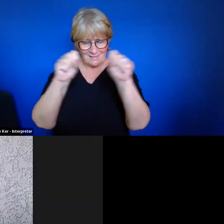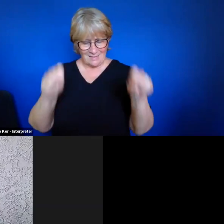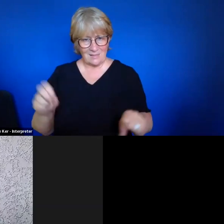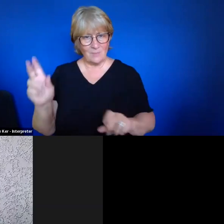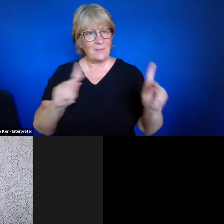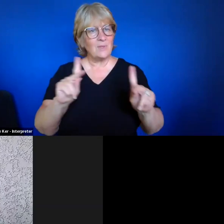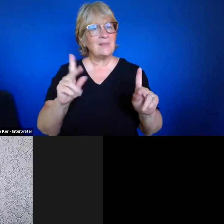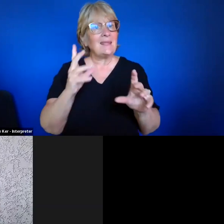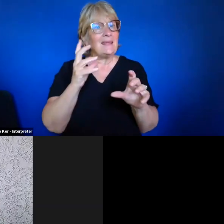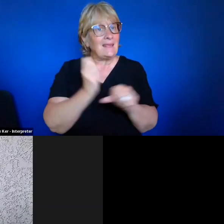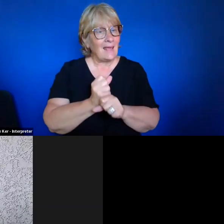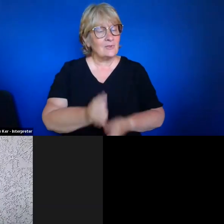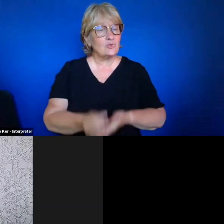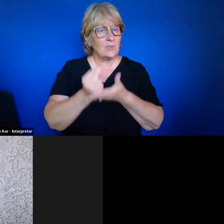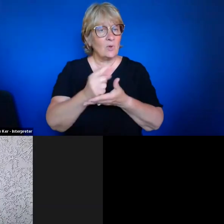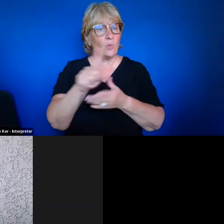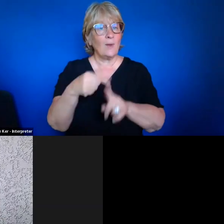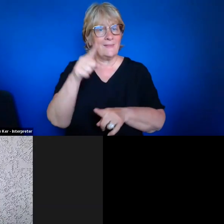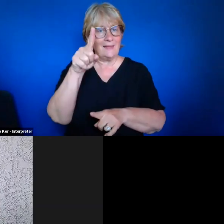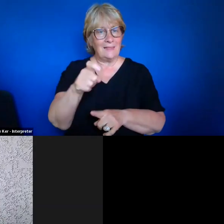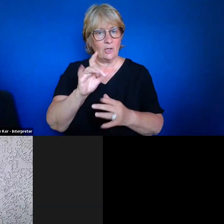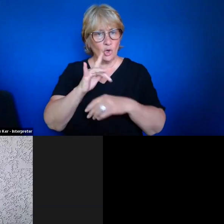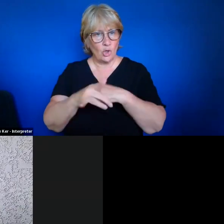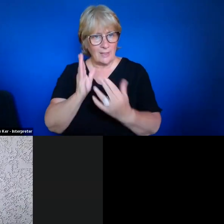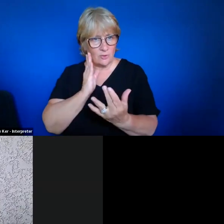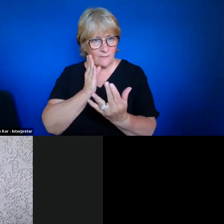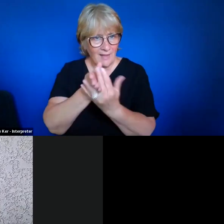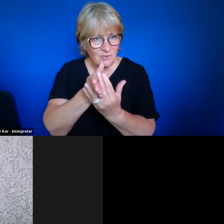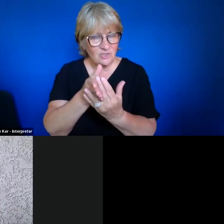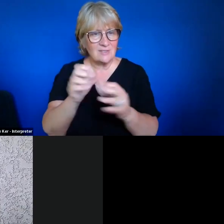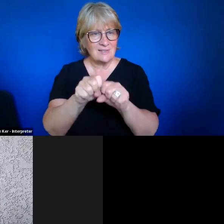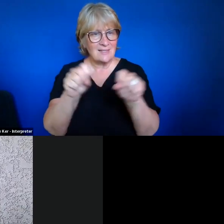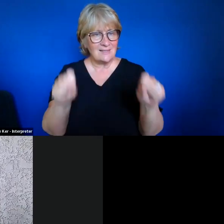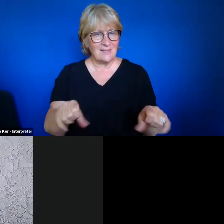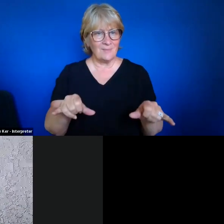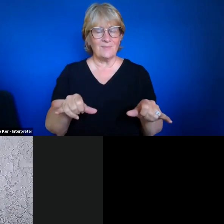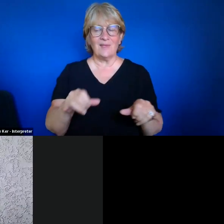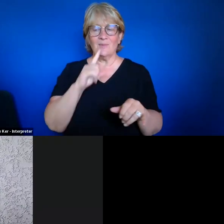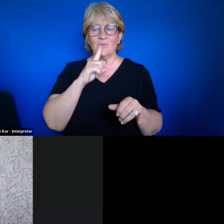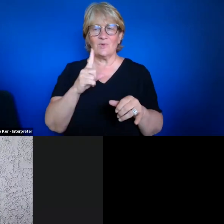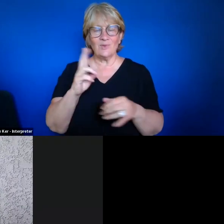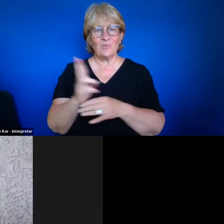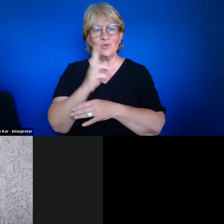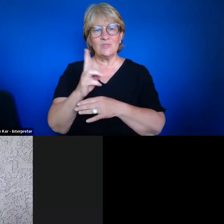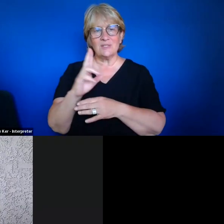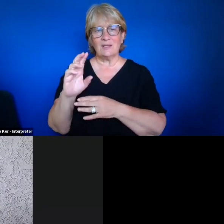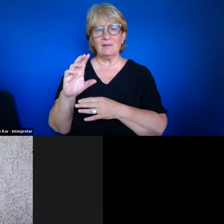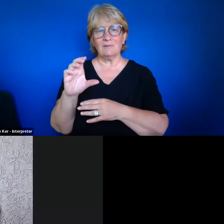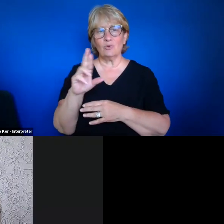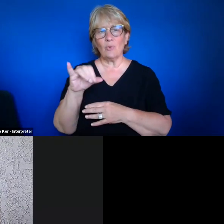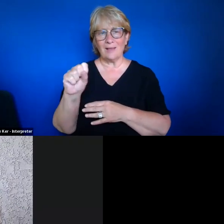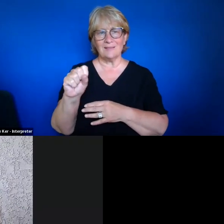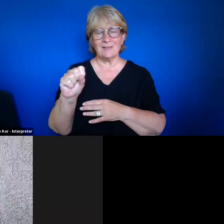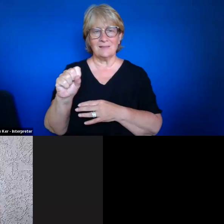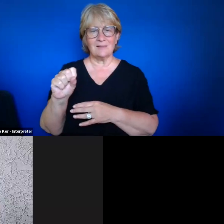treatment when they need it and an early intervention system. So really we are utilizing a crisis system less